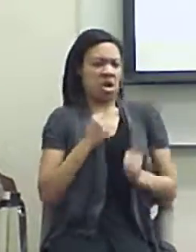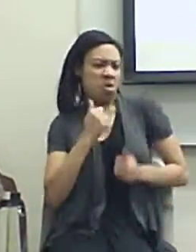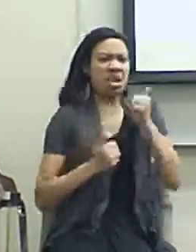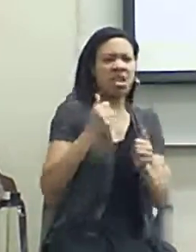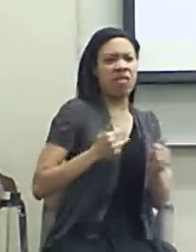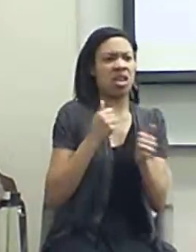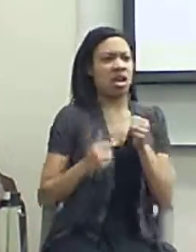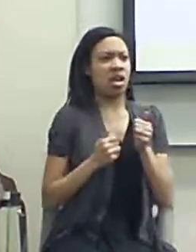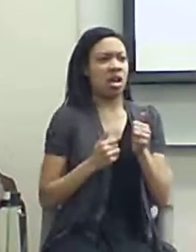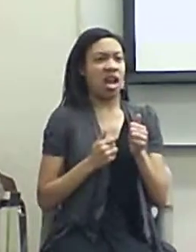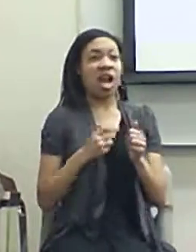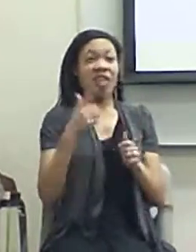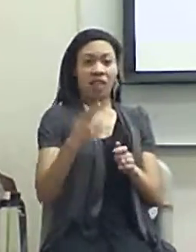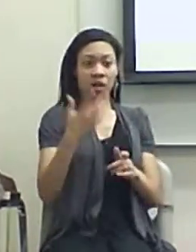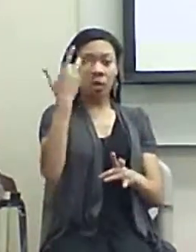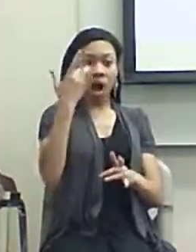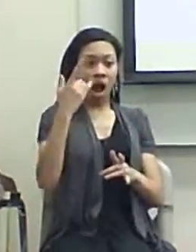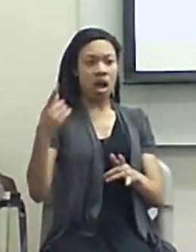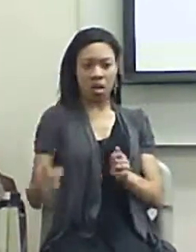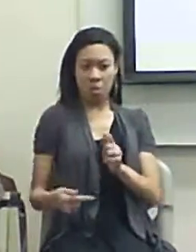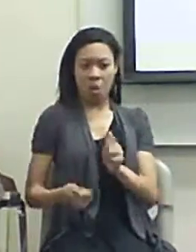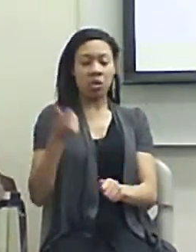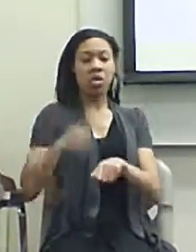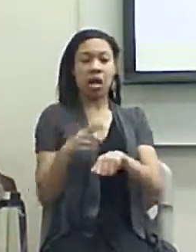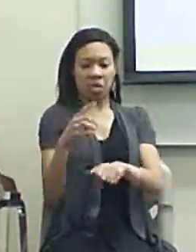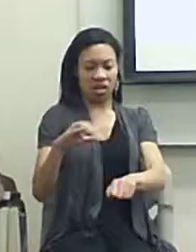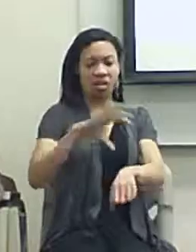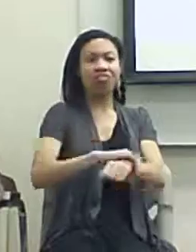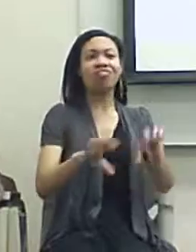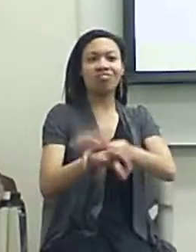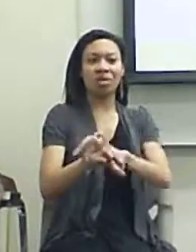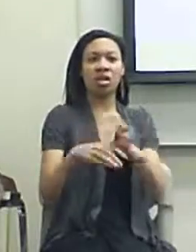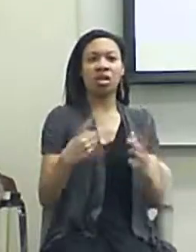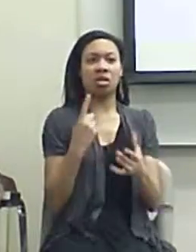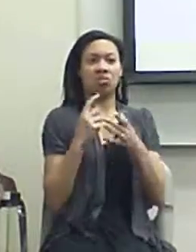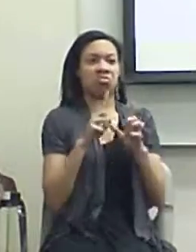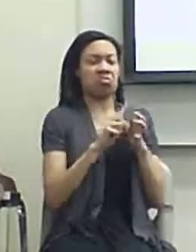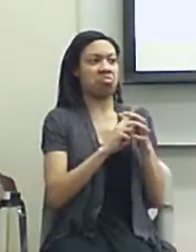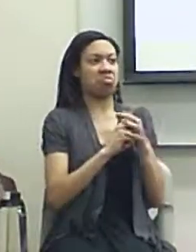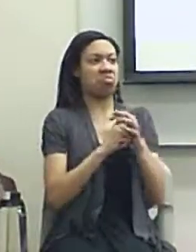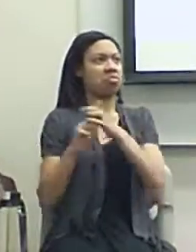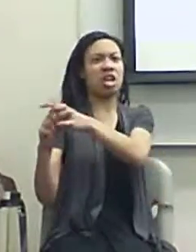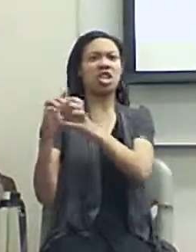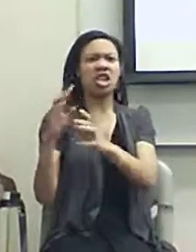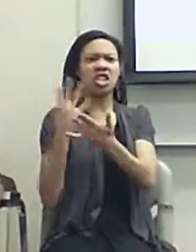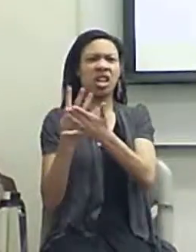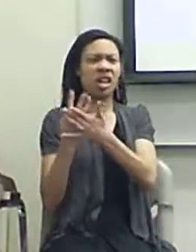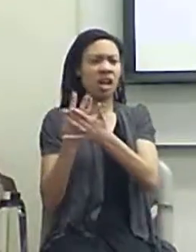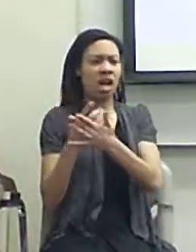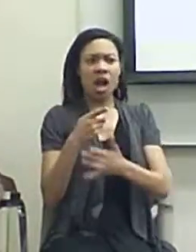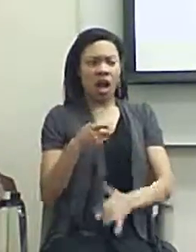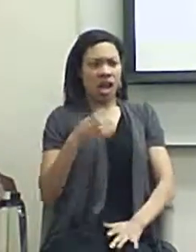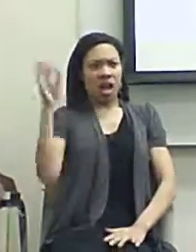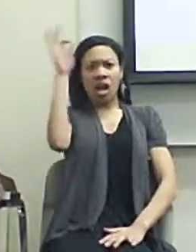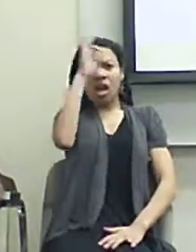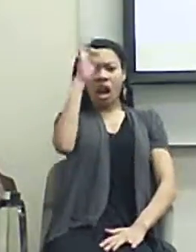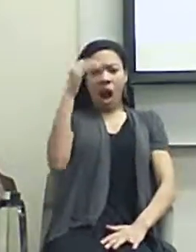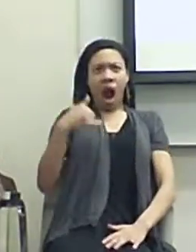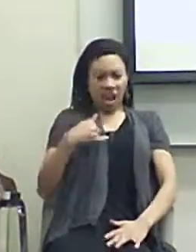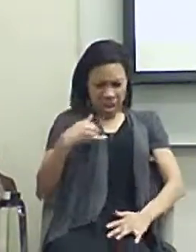get arrested. That's how so many people who have psychosis get arrested, because they're so manic, they have no idea where they are, they have no idea what they're doing, and all of a